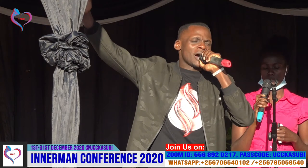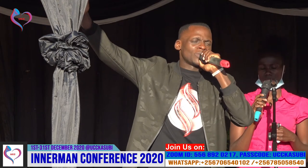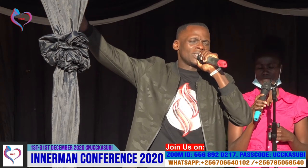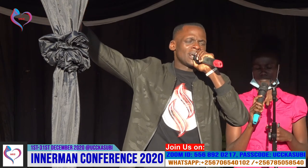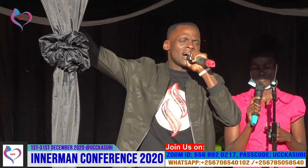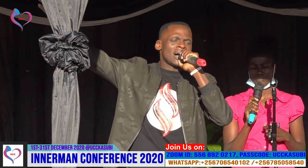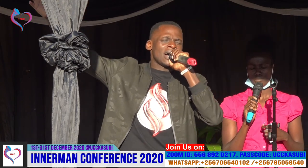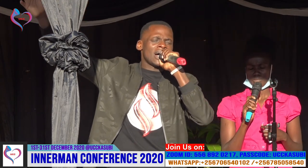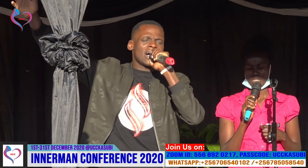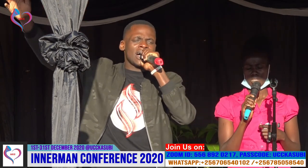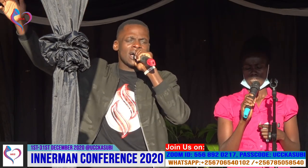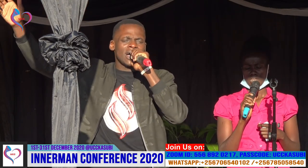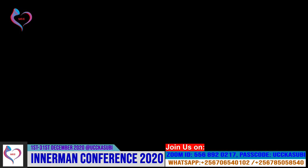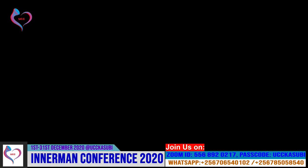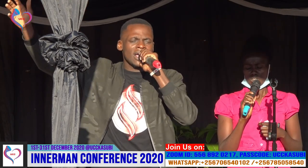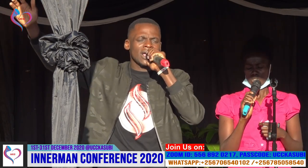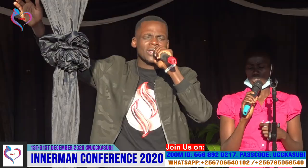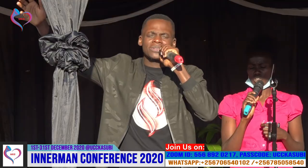Tonji zaburira